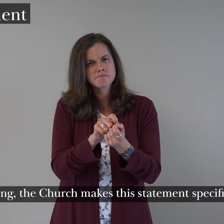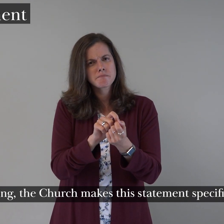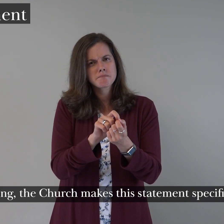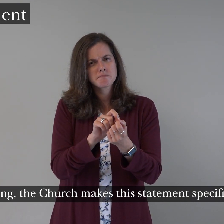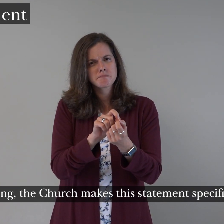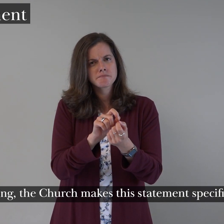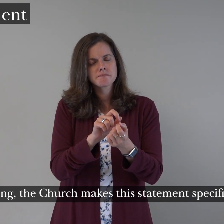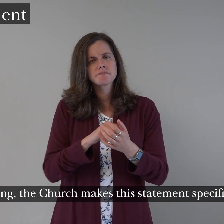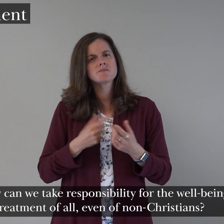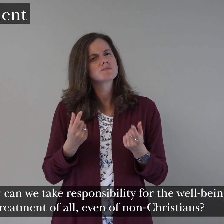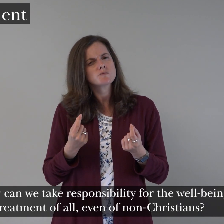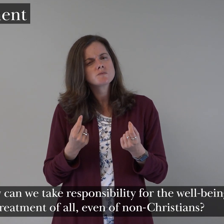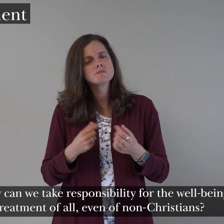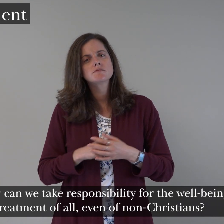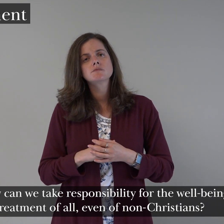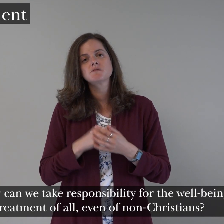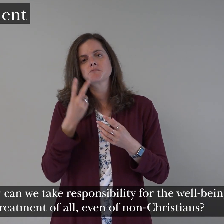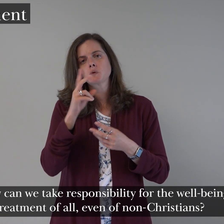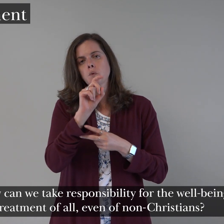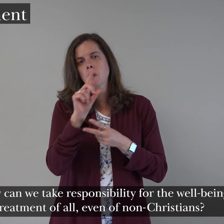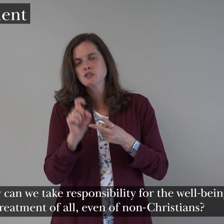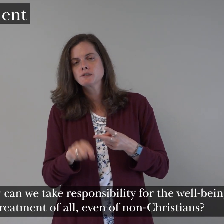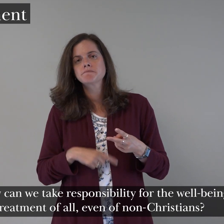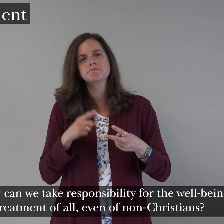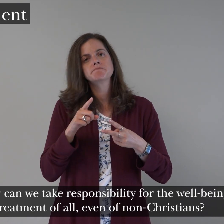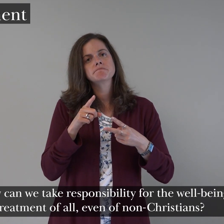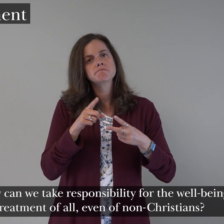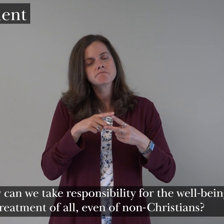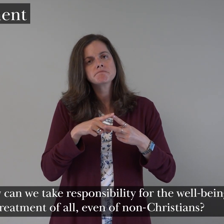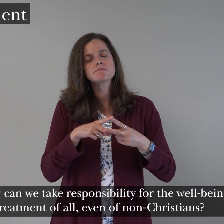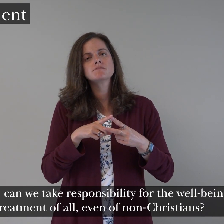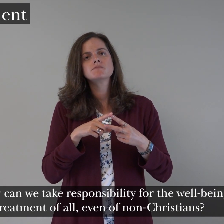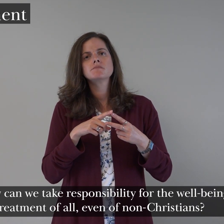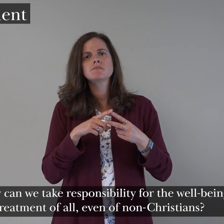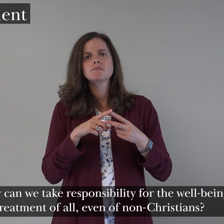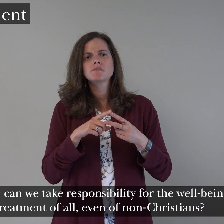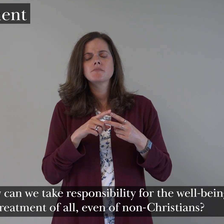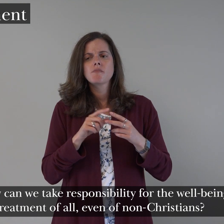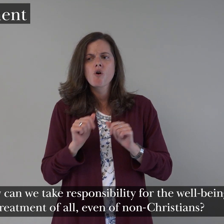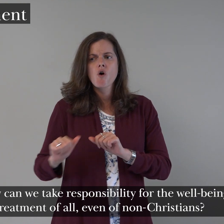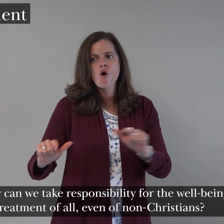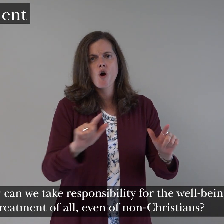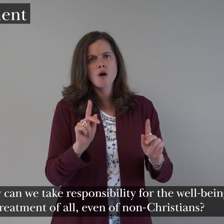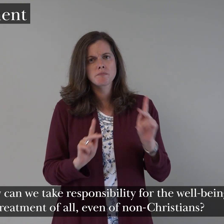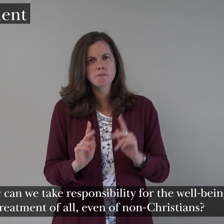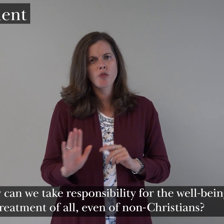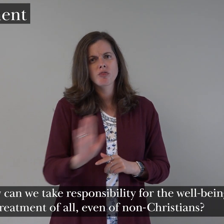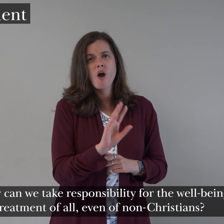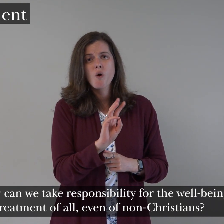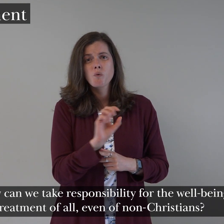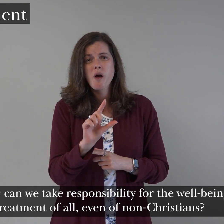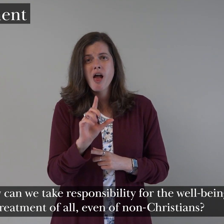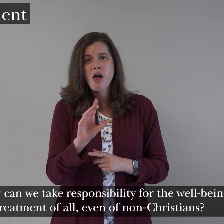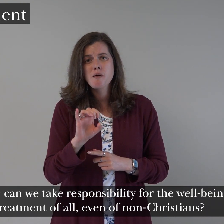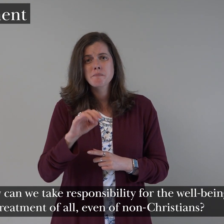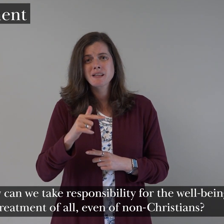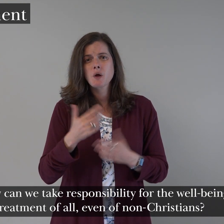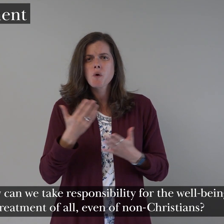And she asks How can we take responsibility for the well-being and the just